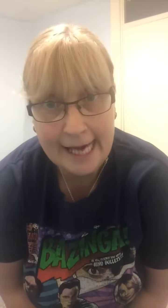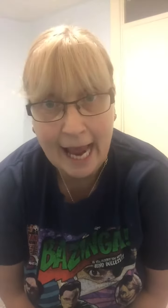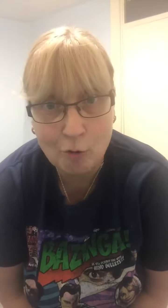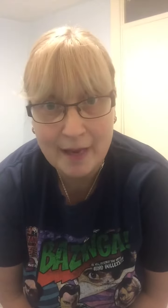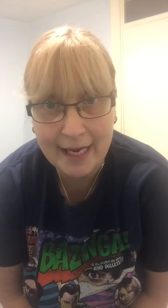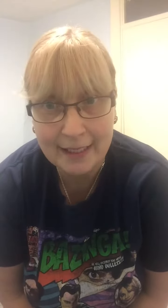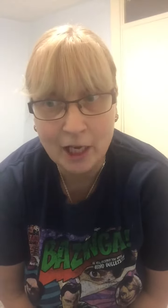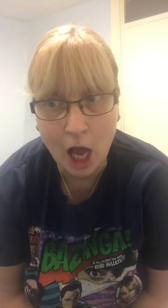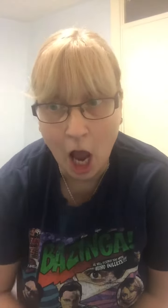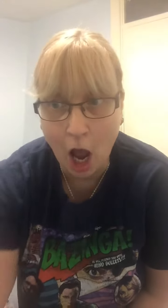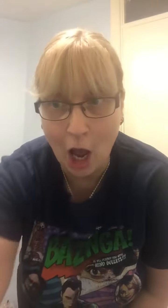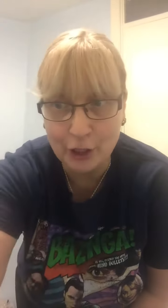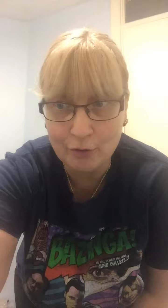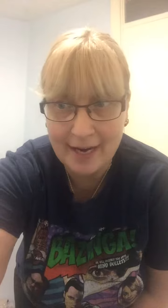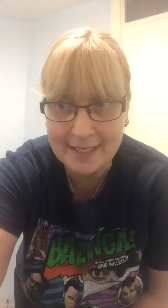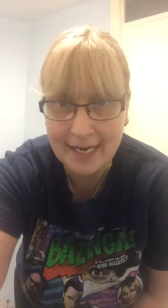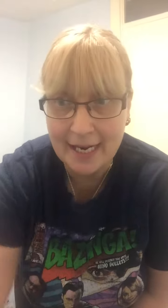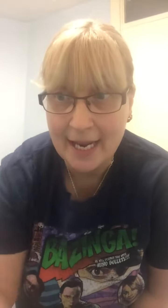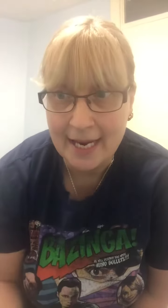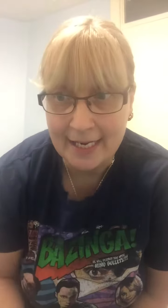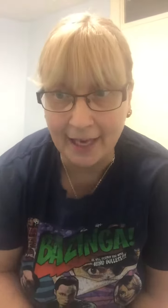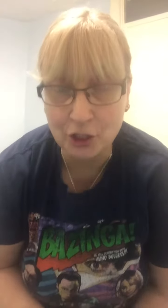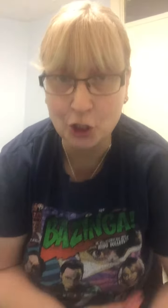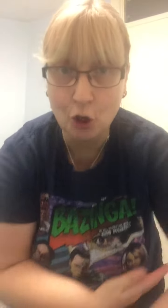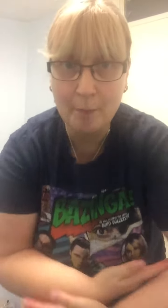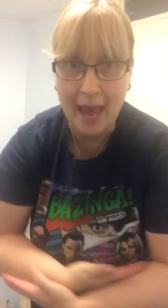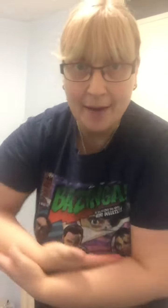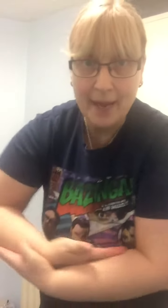you help me? Are you ready? Get your baby!